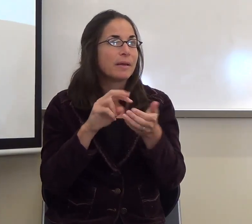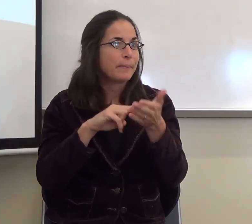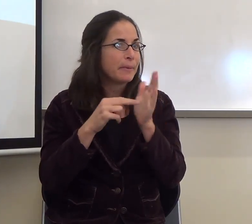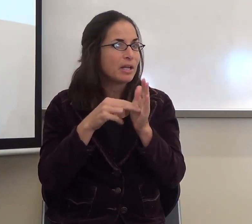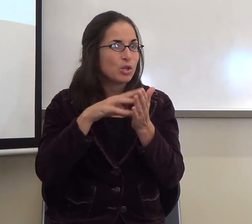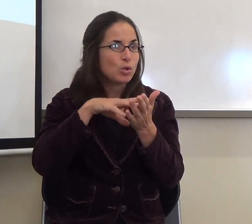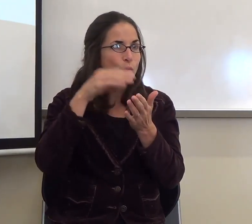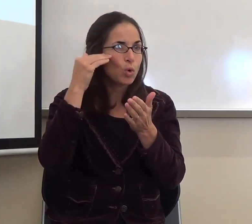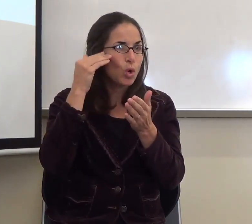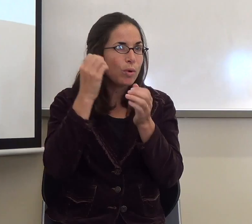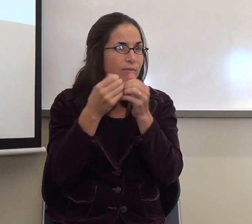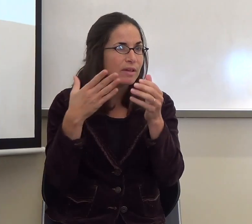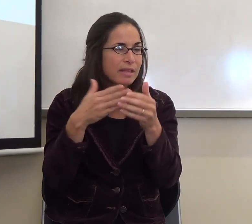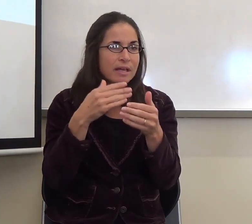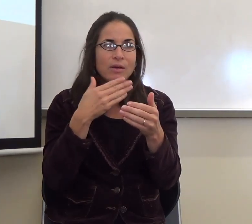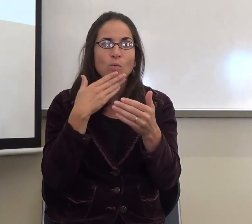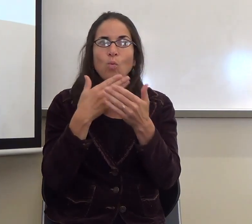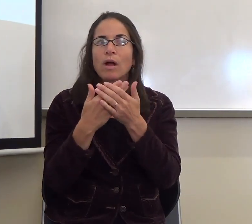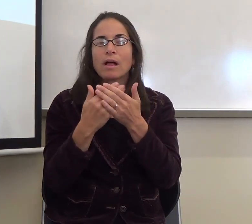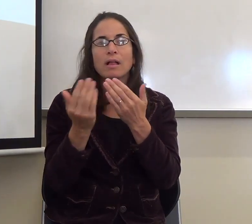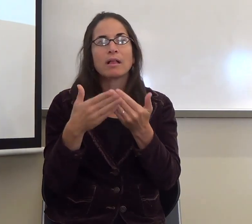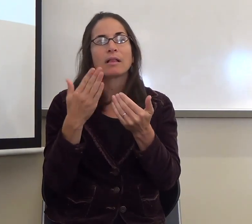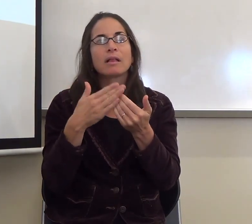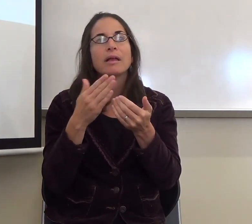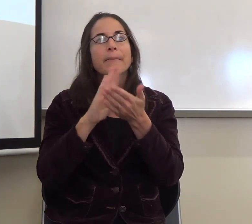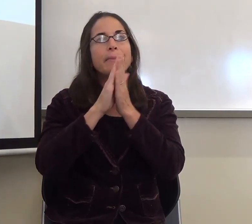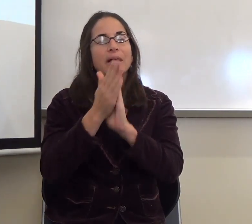that it becomes generative. What does that mean?